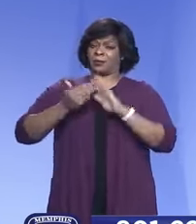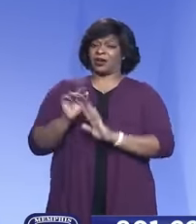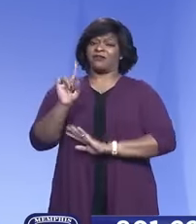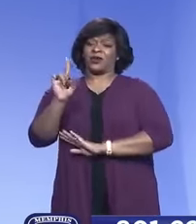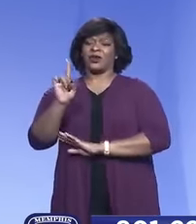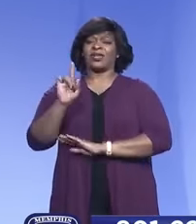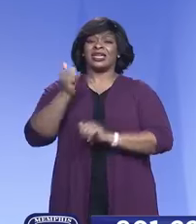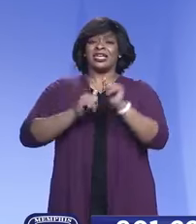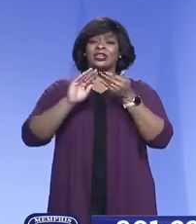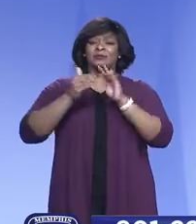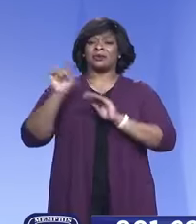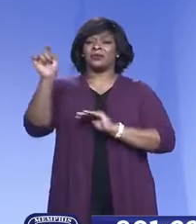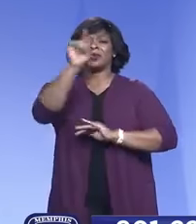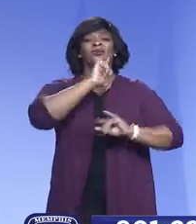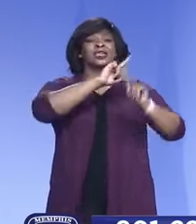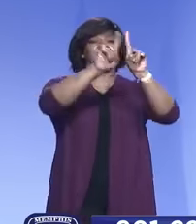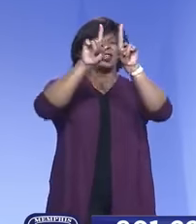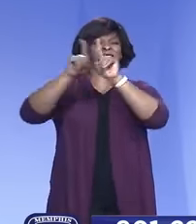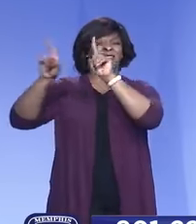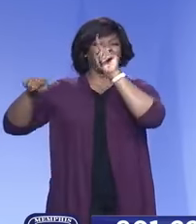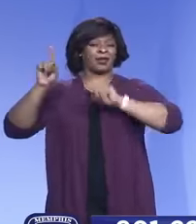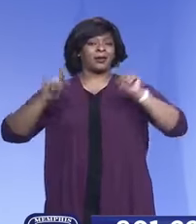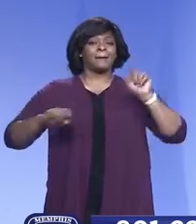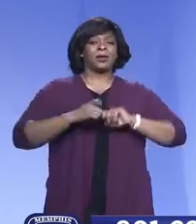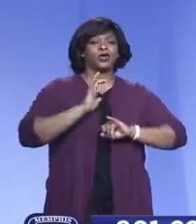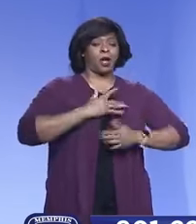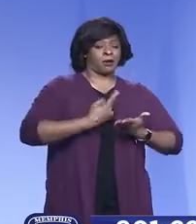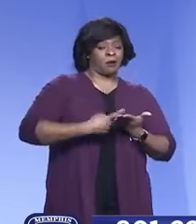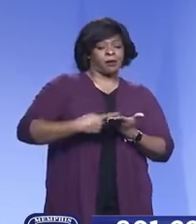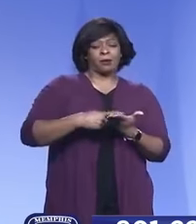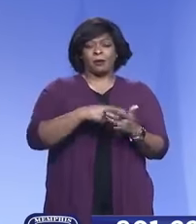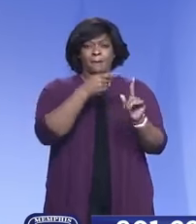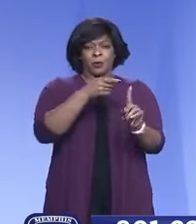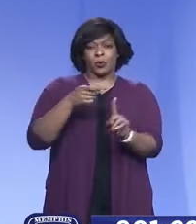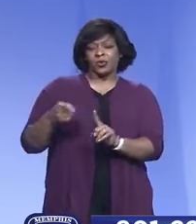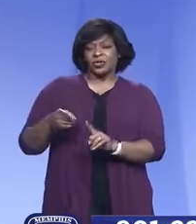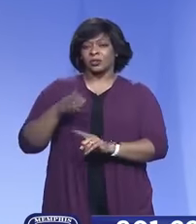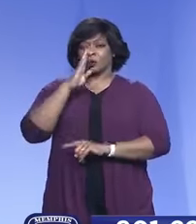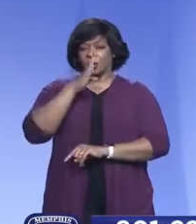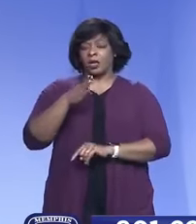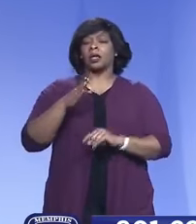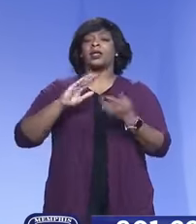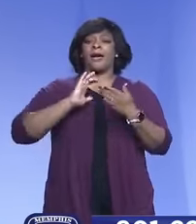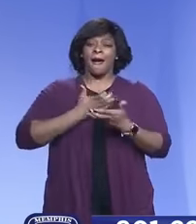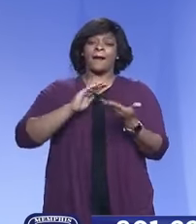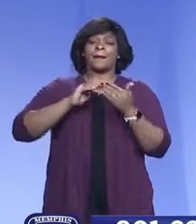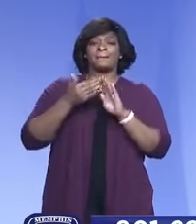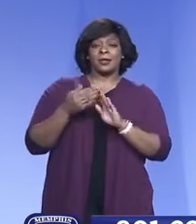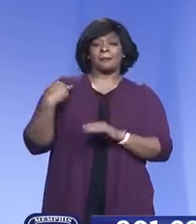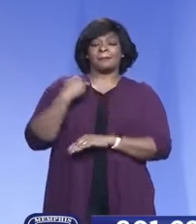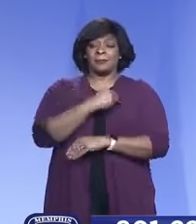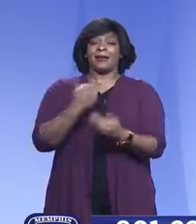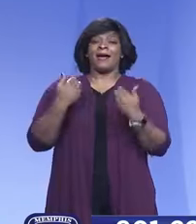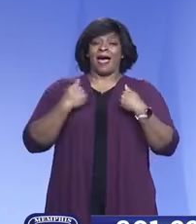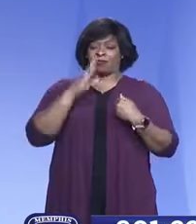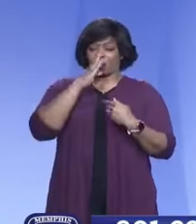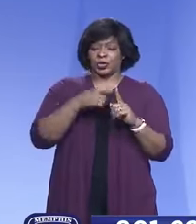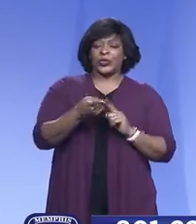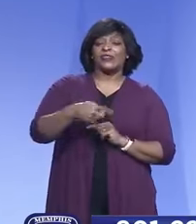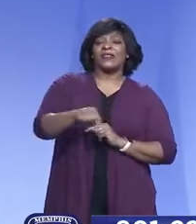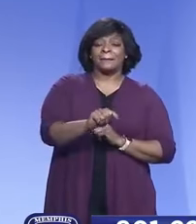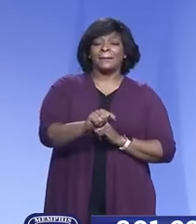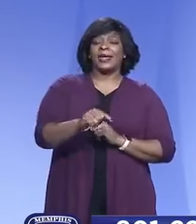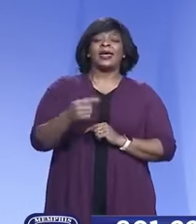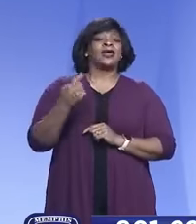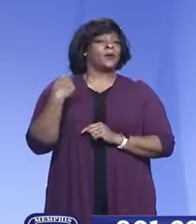community is quite different, and make sure our talking points are directed towards the questions that our community members have. I also